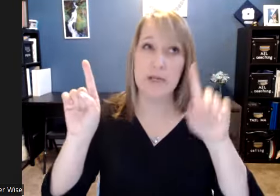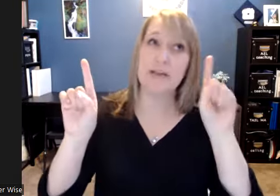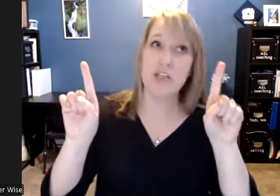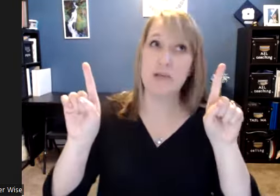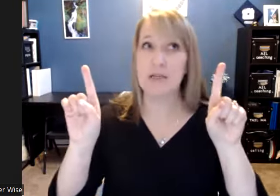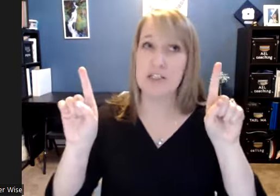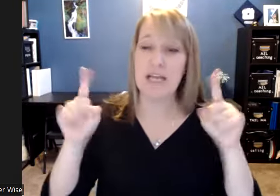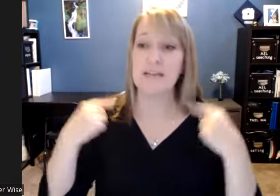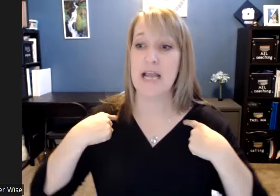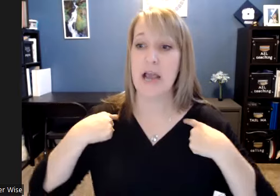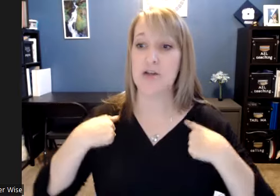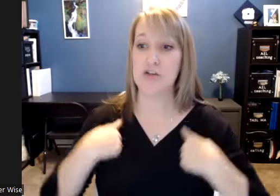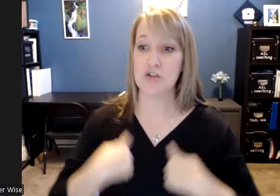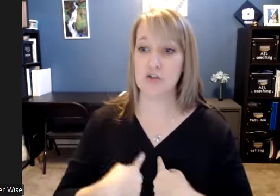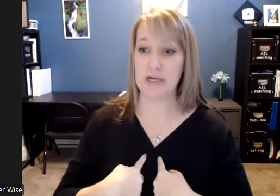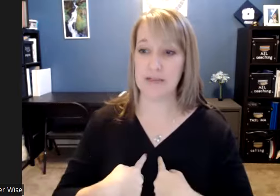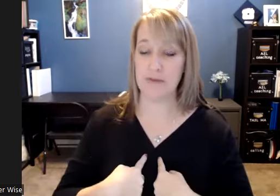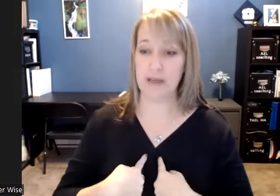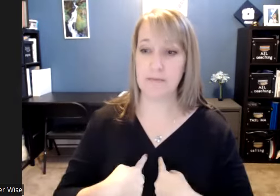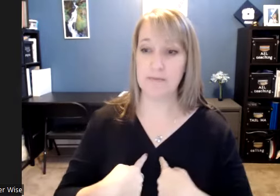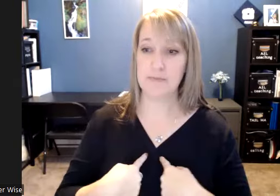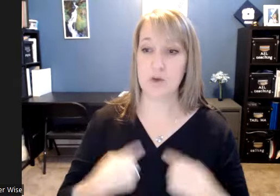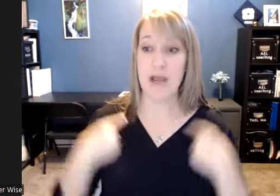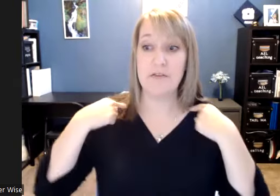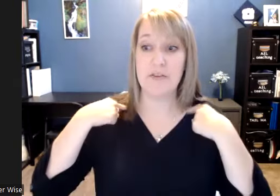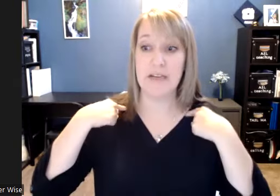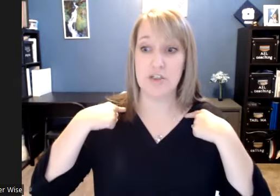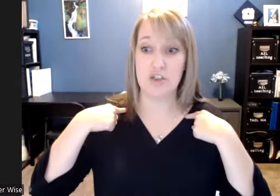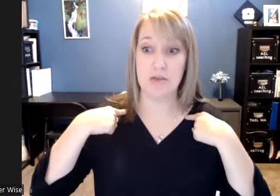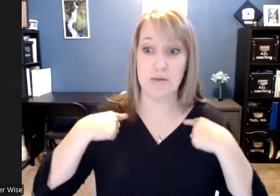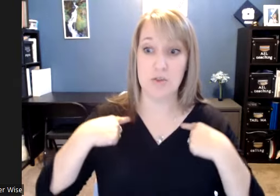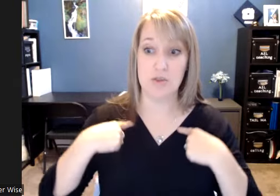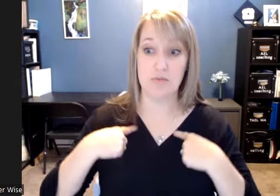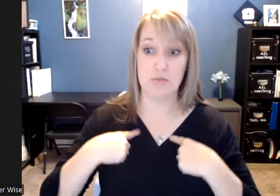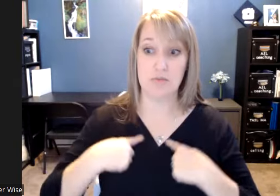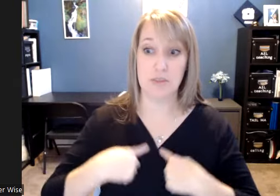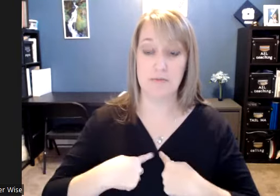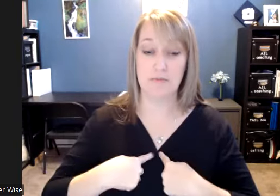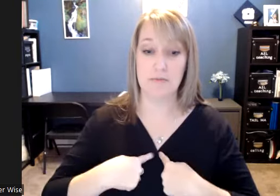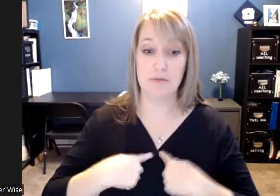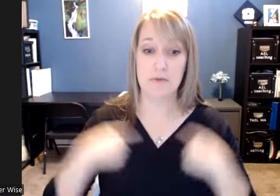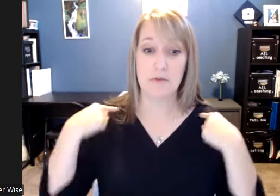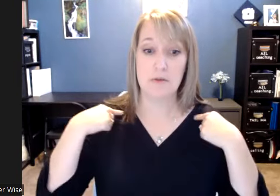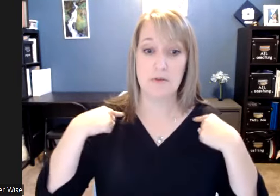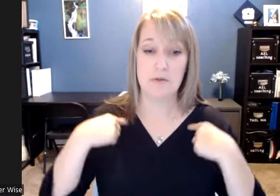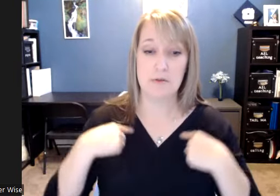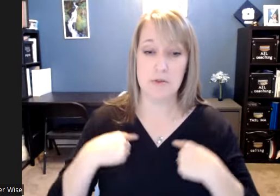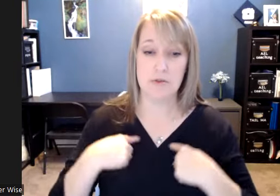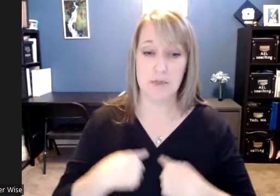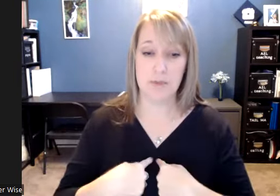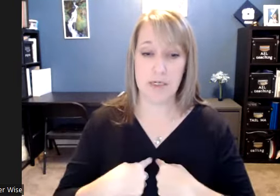hand shape on each hand, and you just trace a V. So I have a V-neck shirt and I would just right where it